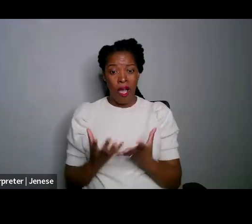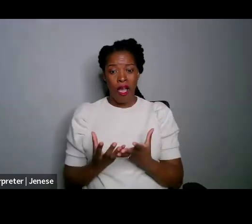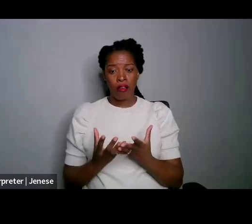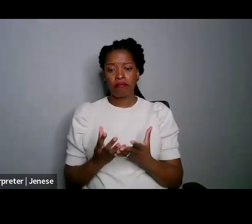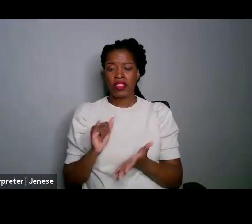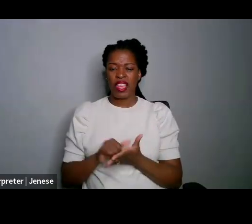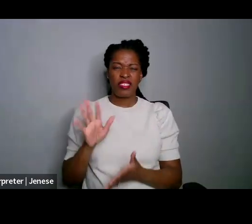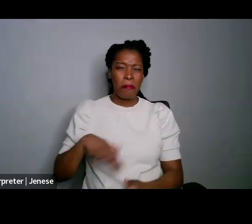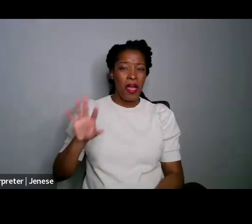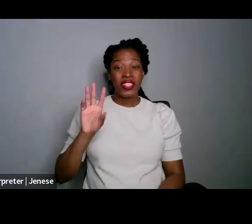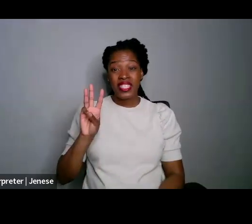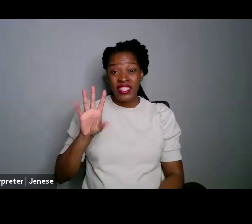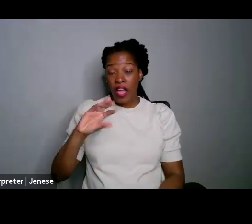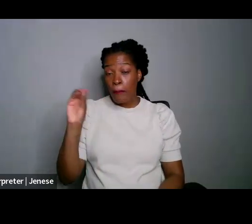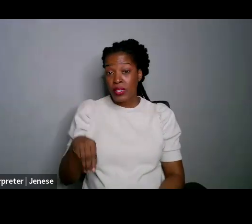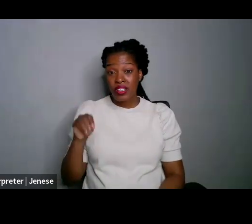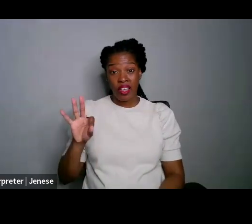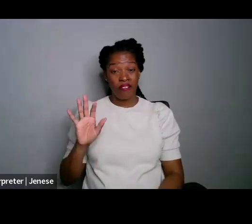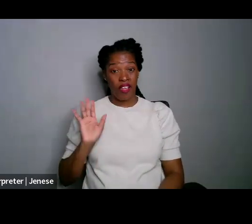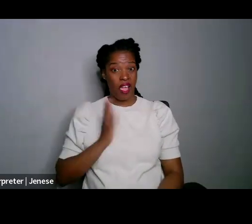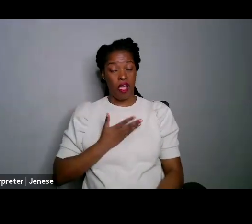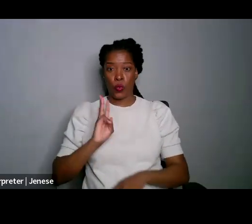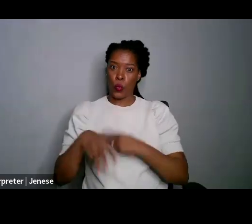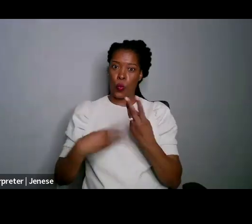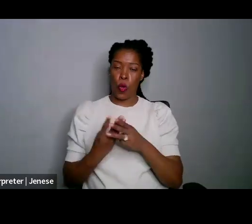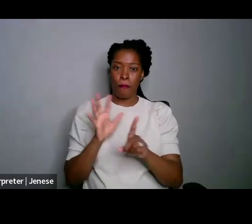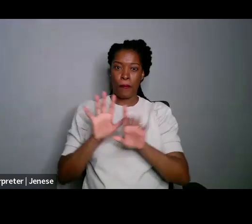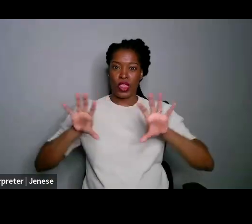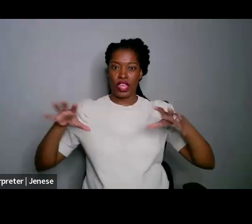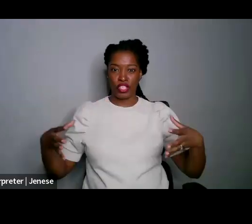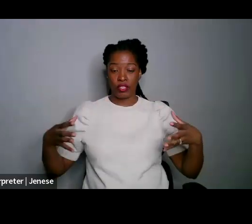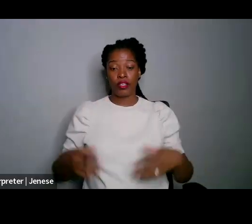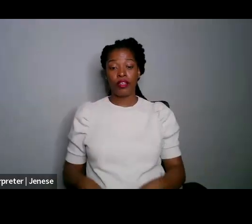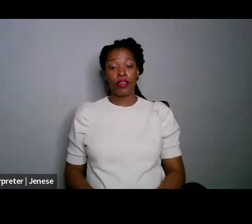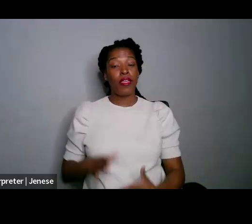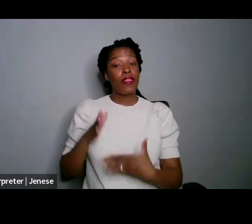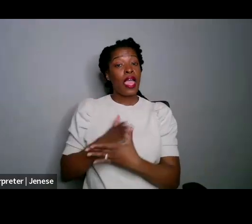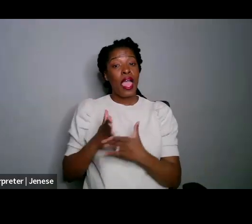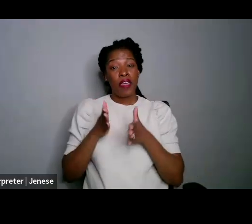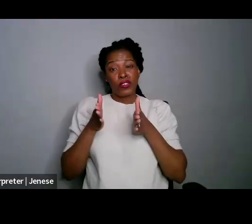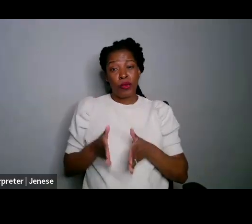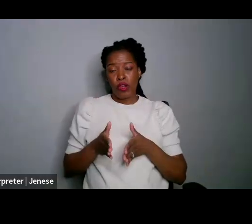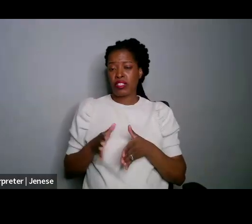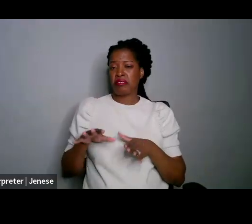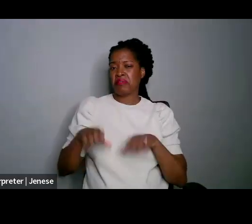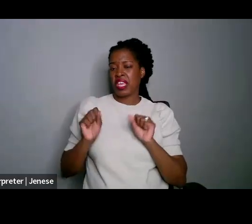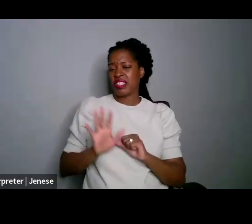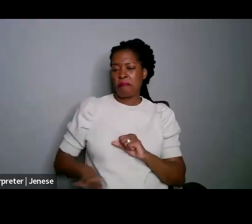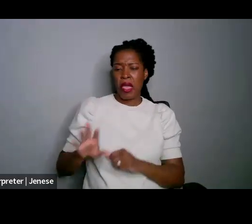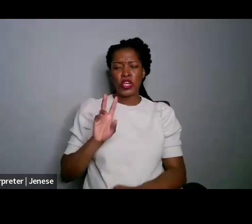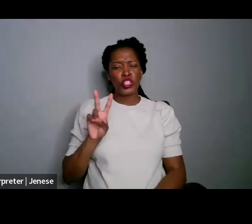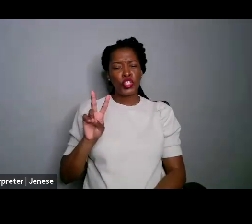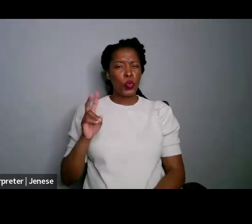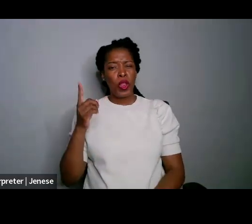average person spends about 2.5 hours a day on social media. So I take the